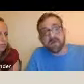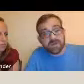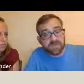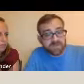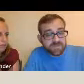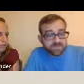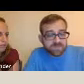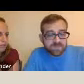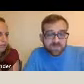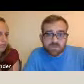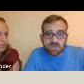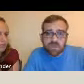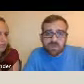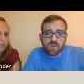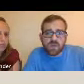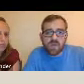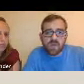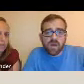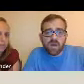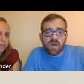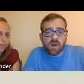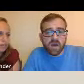program.